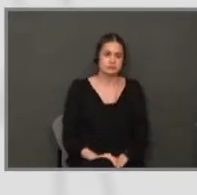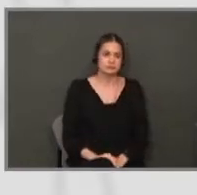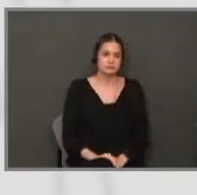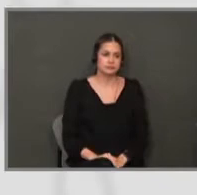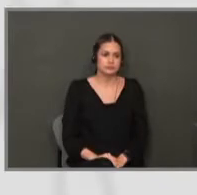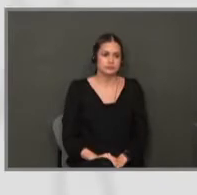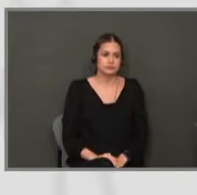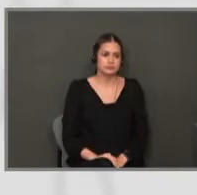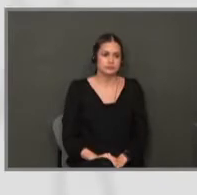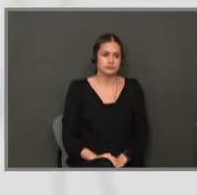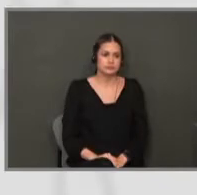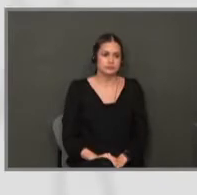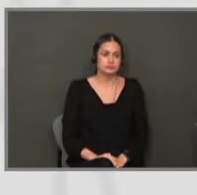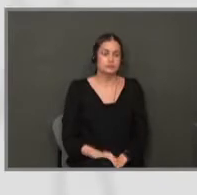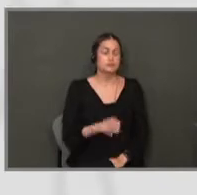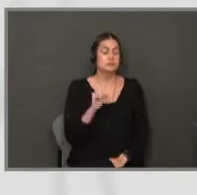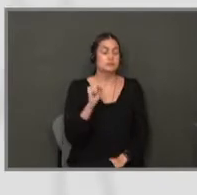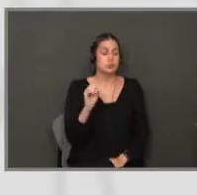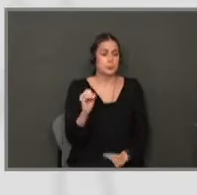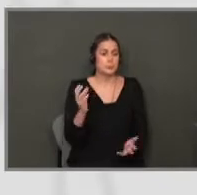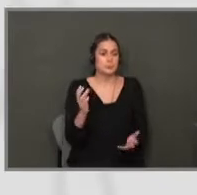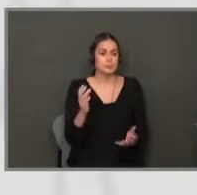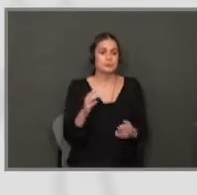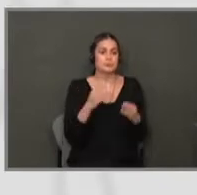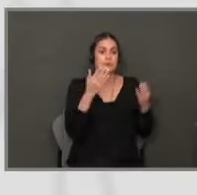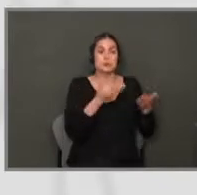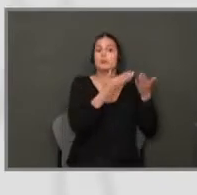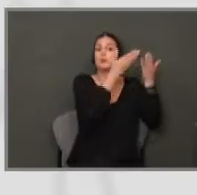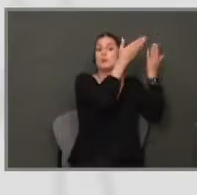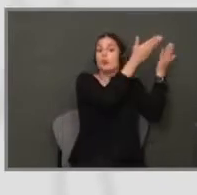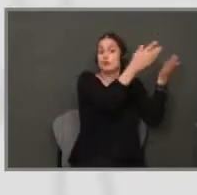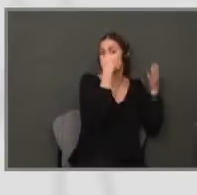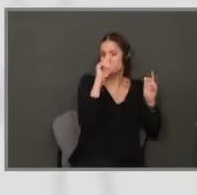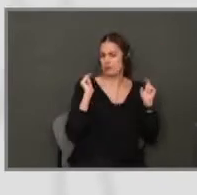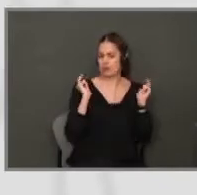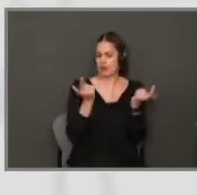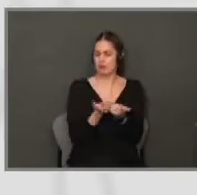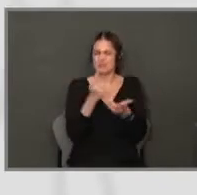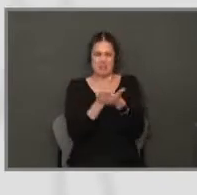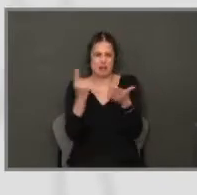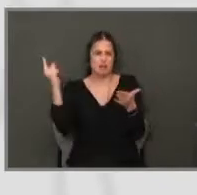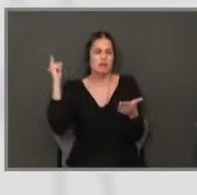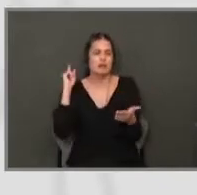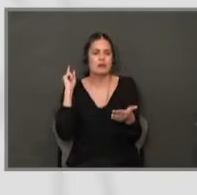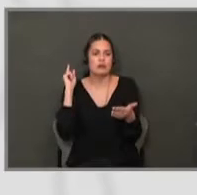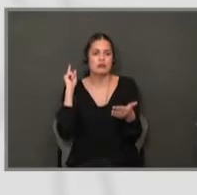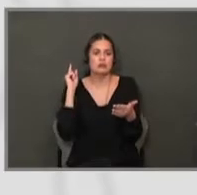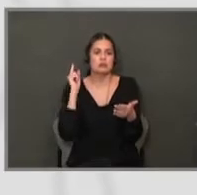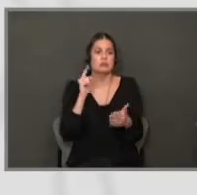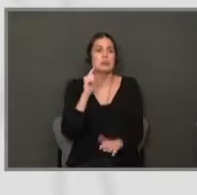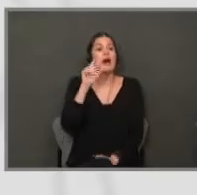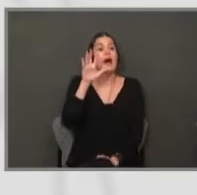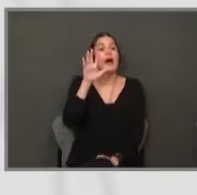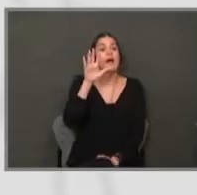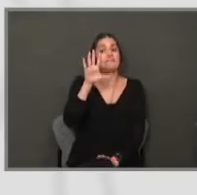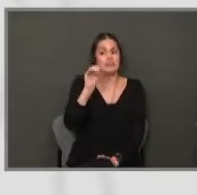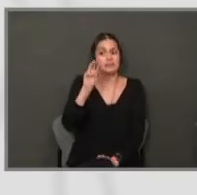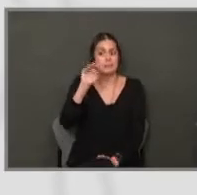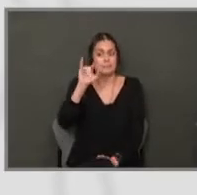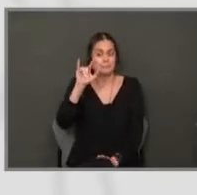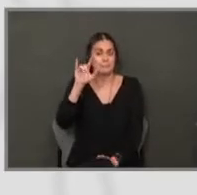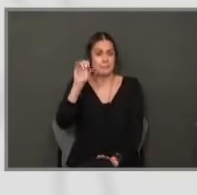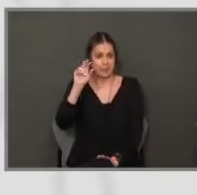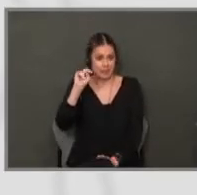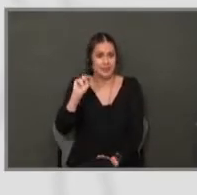projections. And so the proposal that I made to the council last week was that we take $50 million of that $75